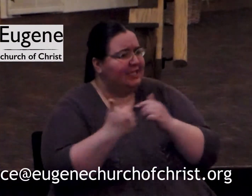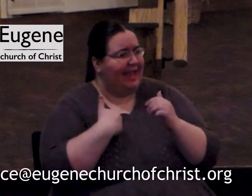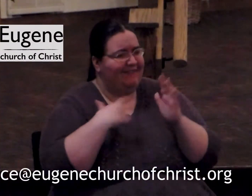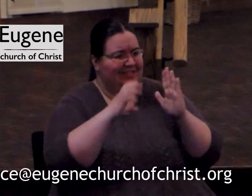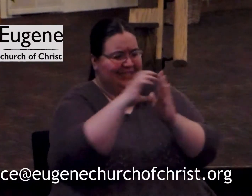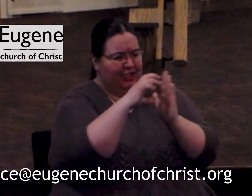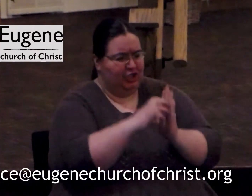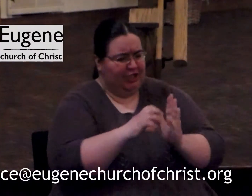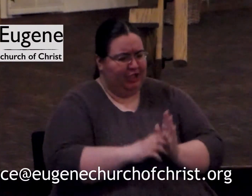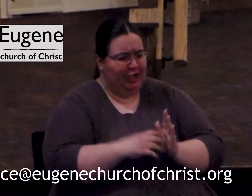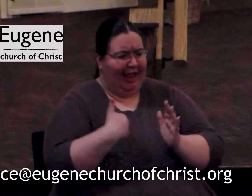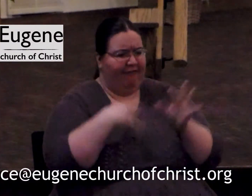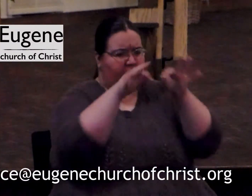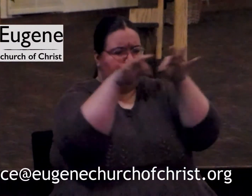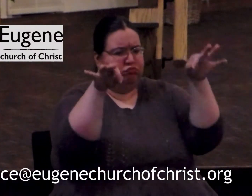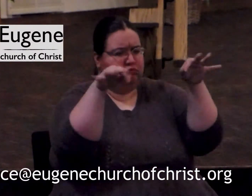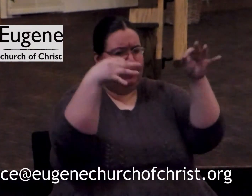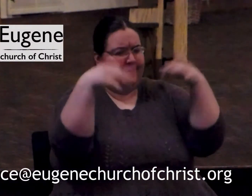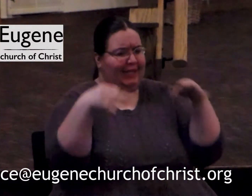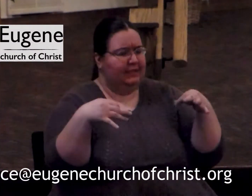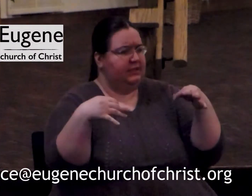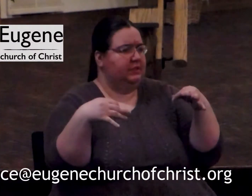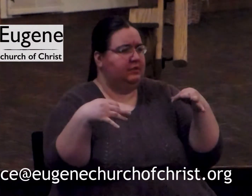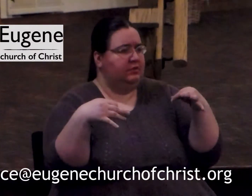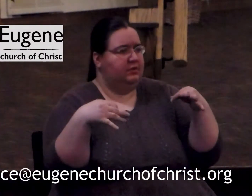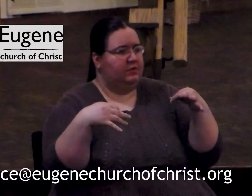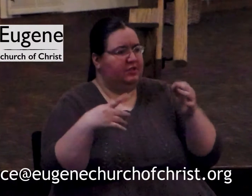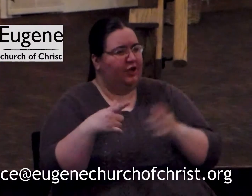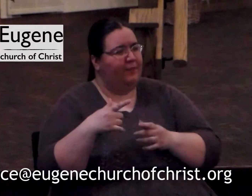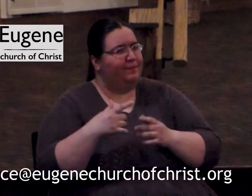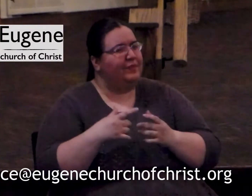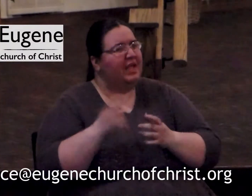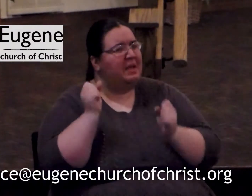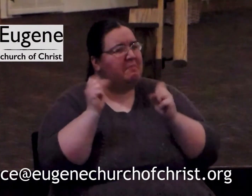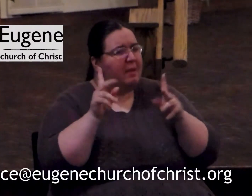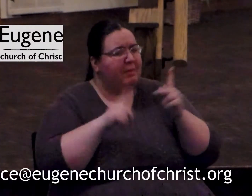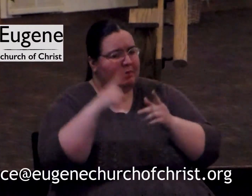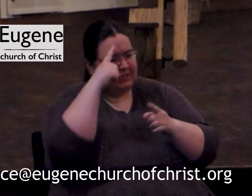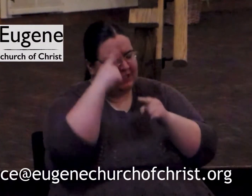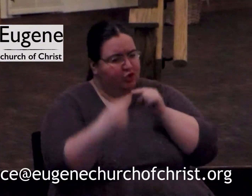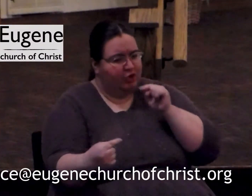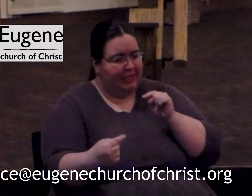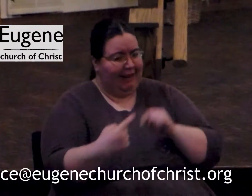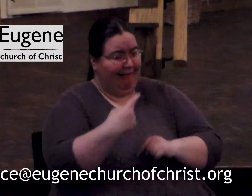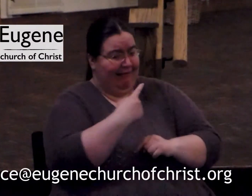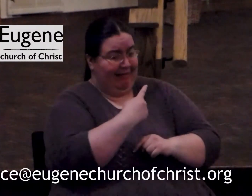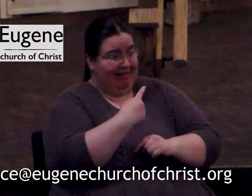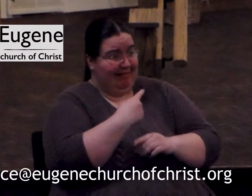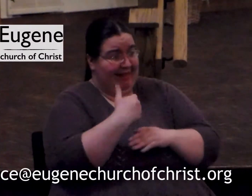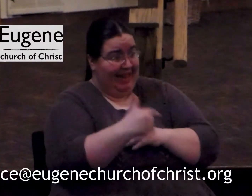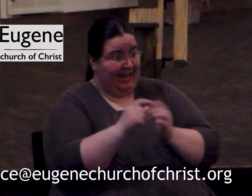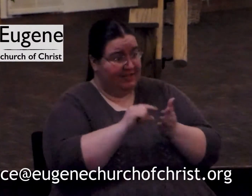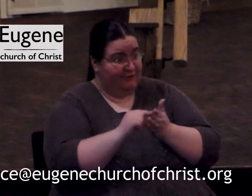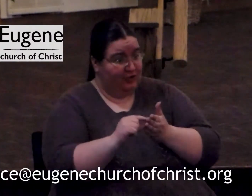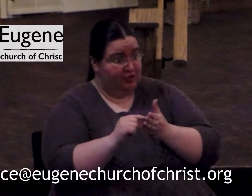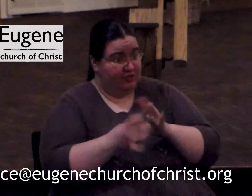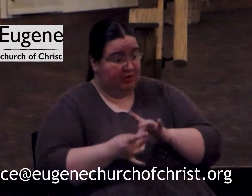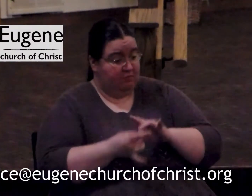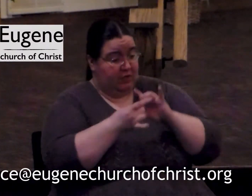up, and several other versions do this too, into sections, and you have a subheading that tells you what the section is all about. And there's a lot of disagreement about this verse as